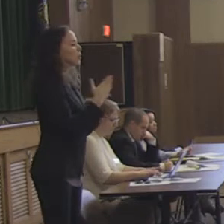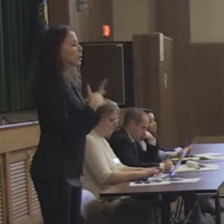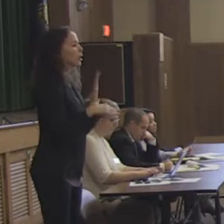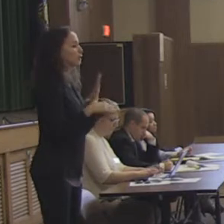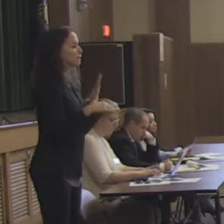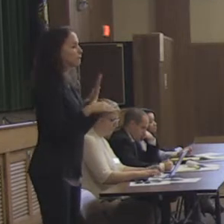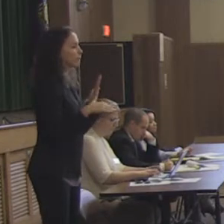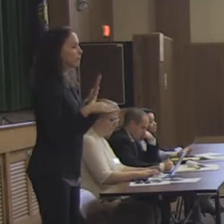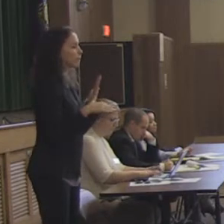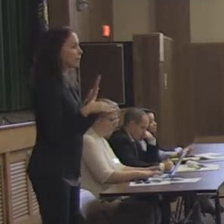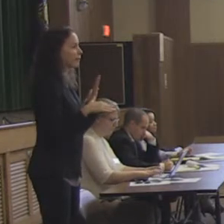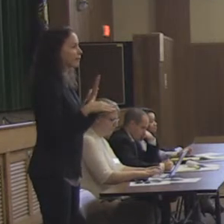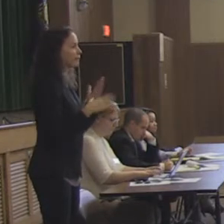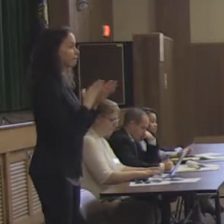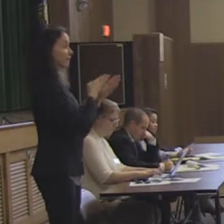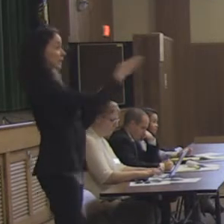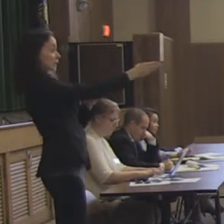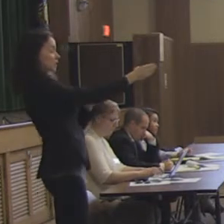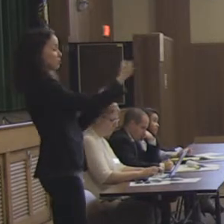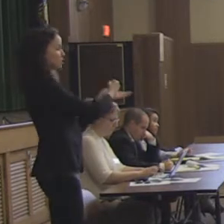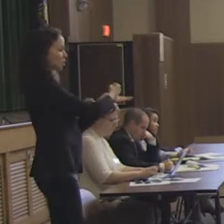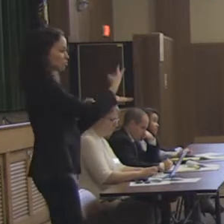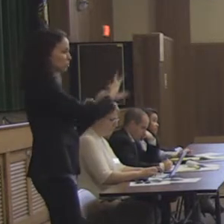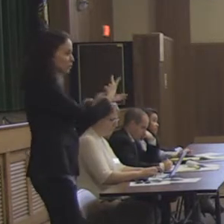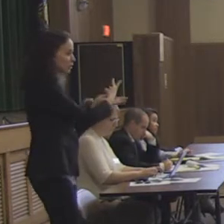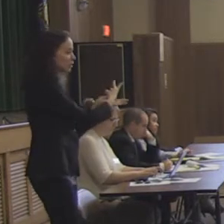part of the whole field of social work